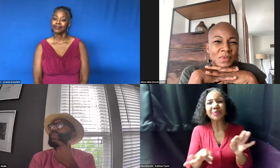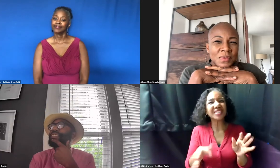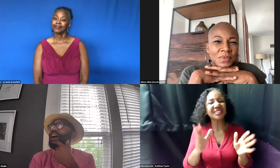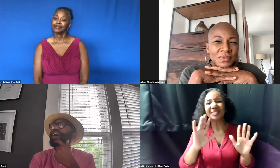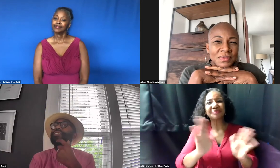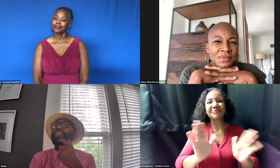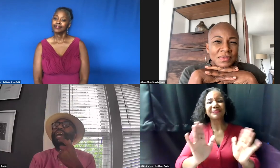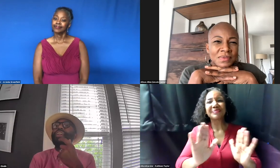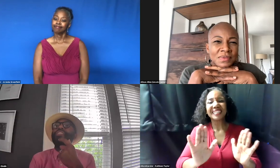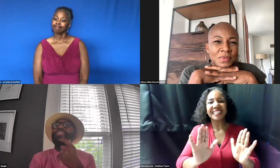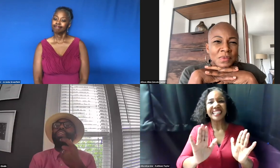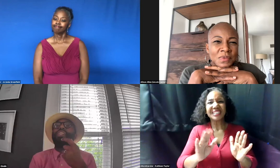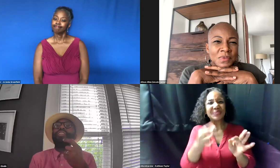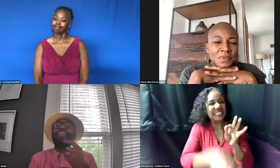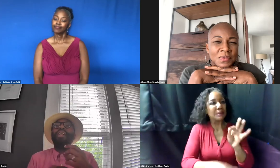think